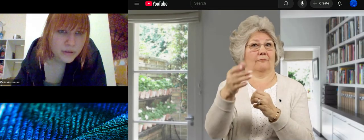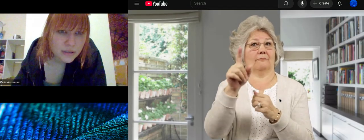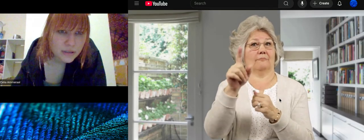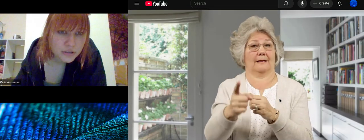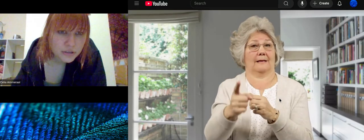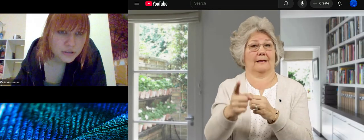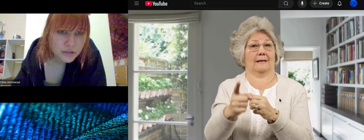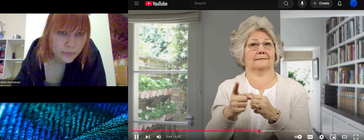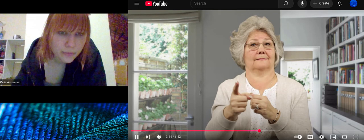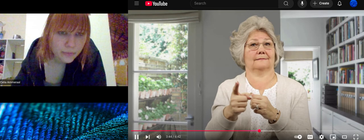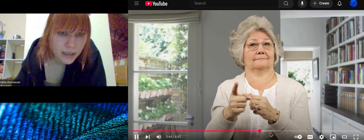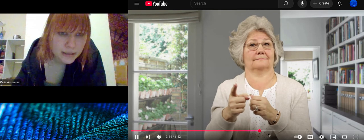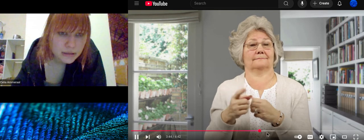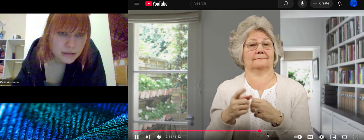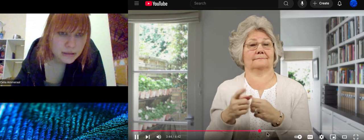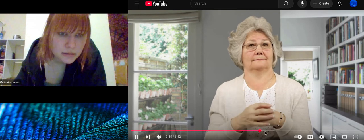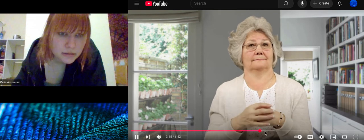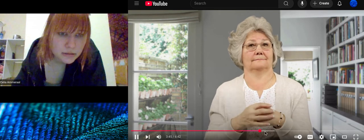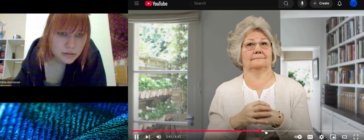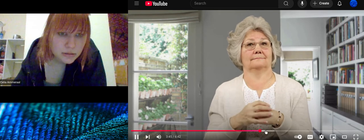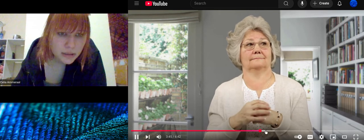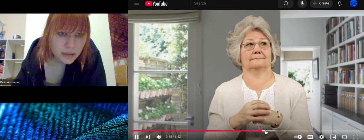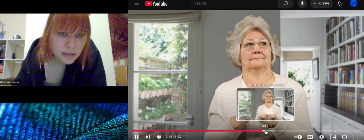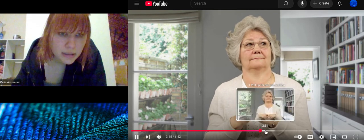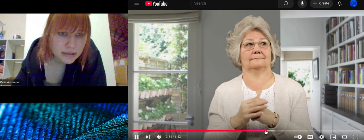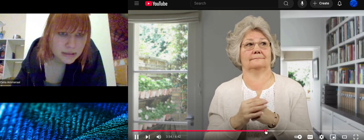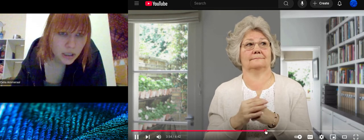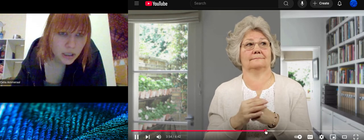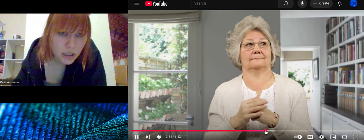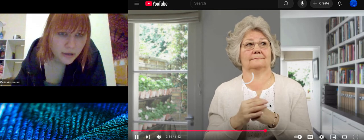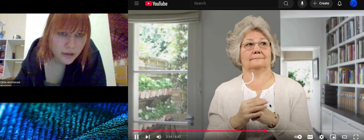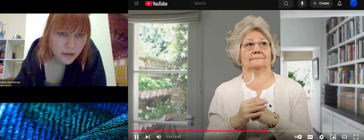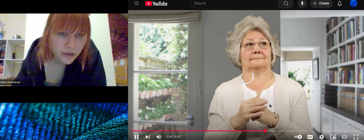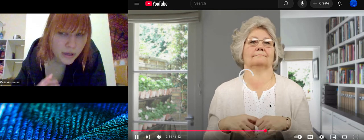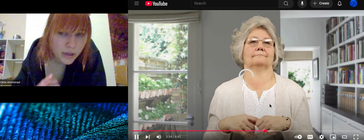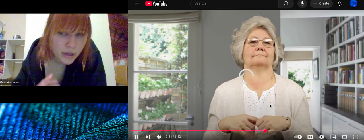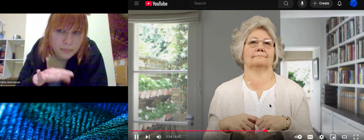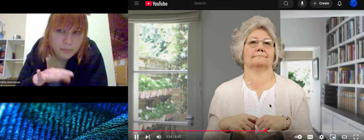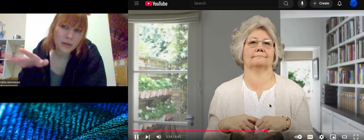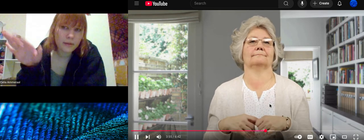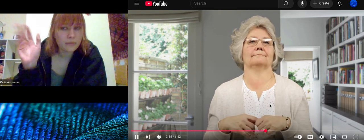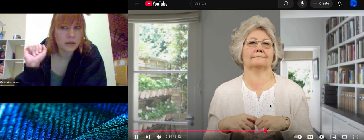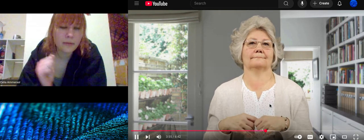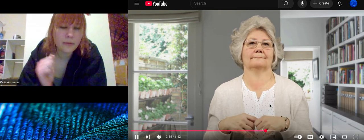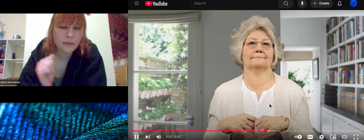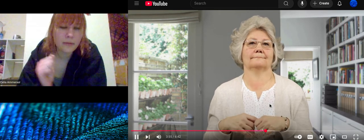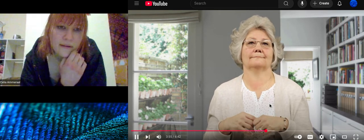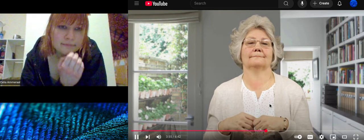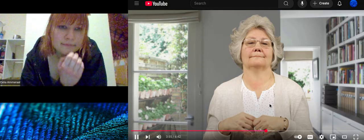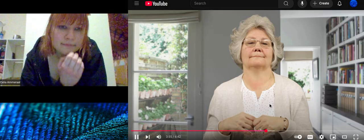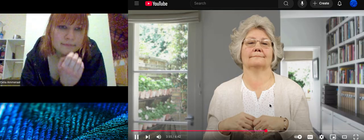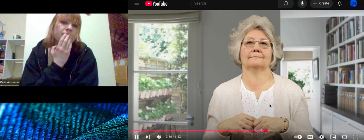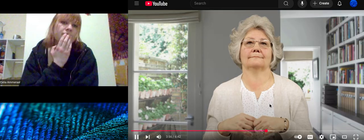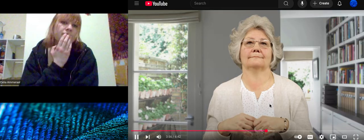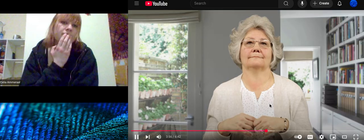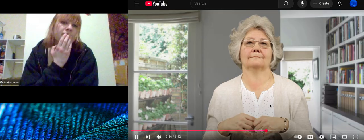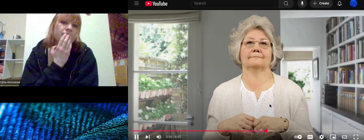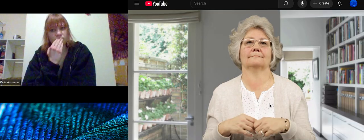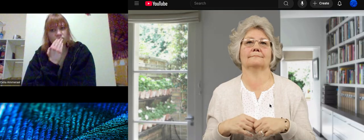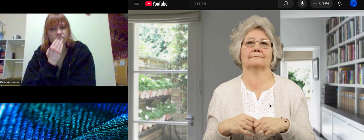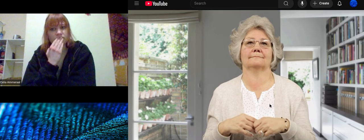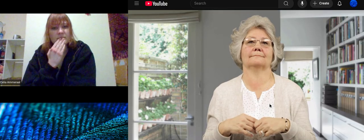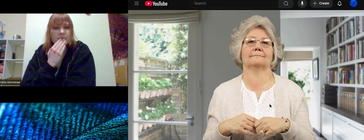With doctor there, right? Yes. Yes, the doctor will be there for that. Okay. Side effects